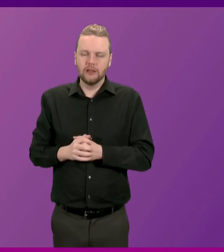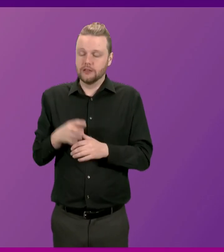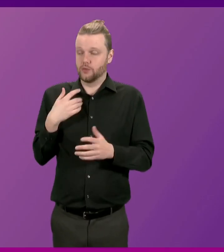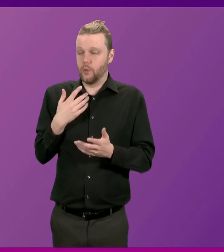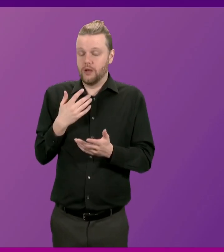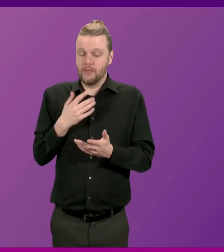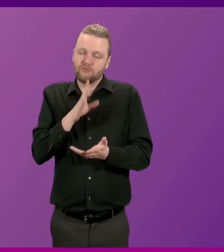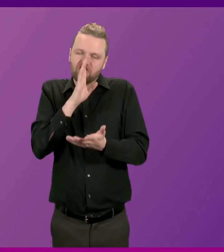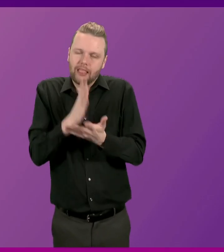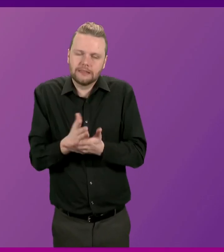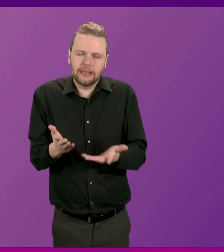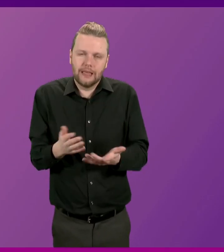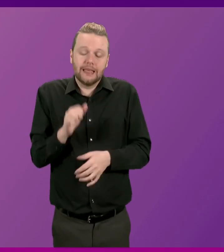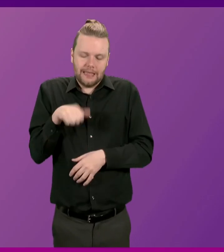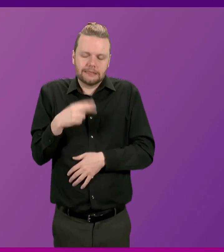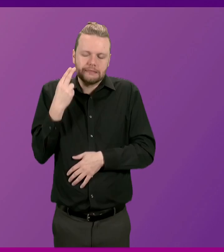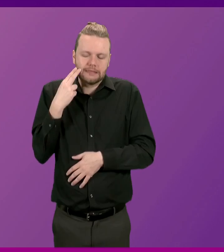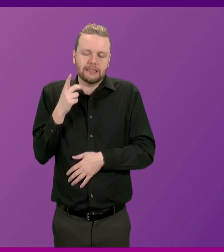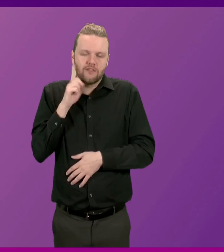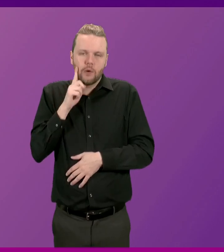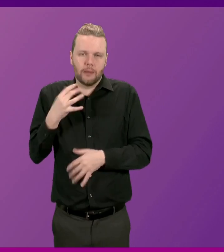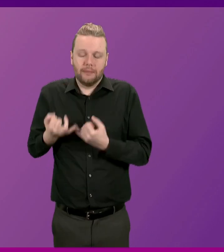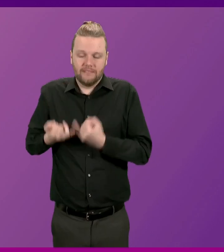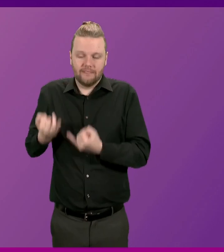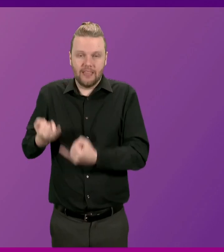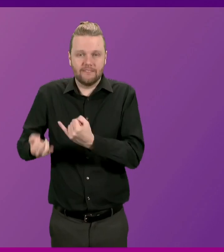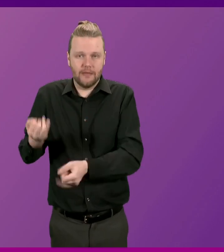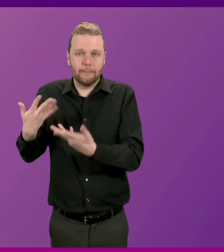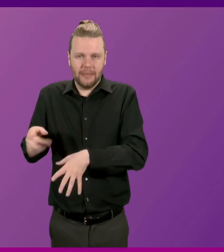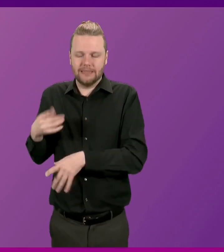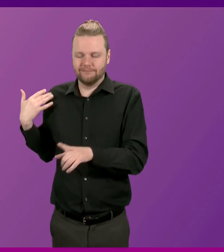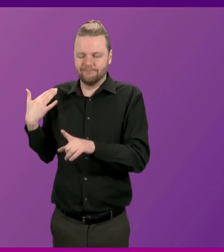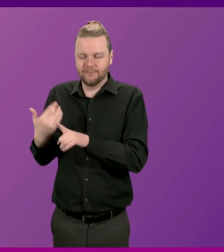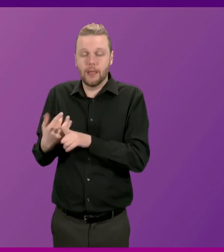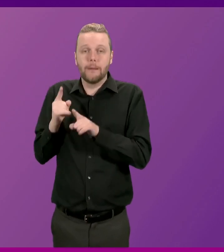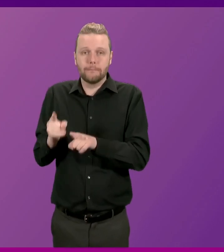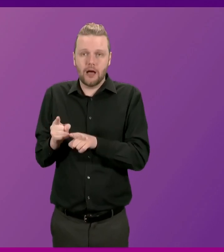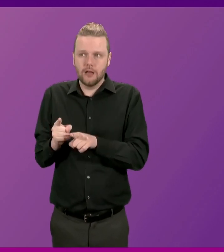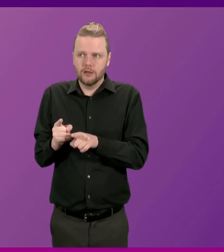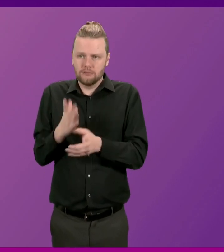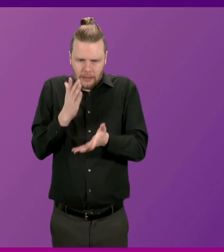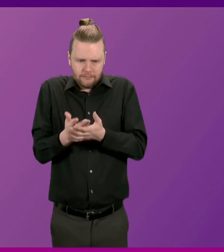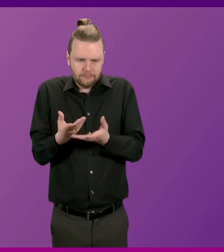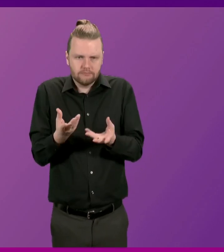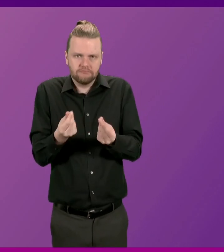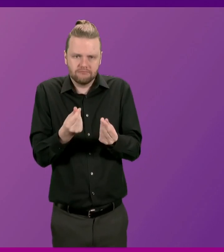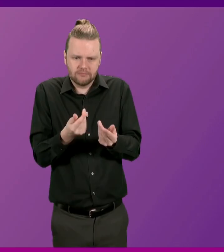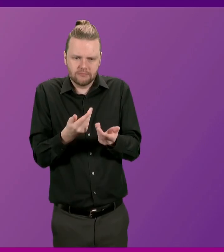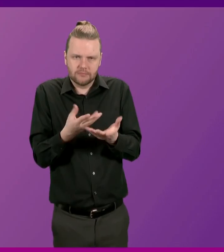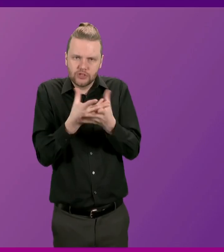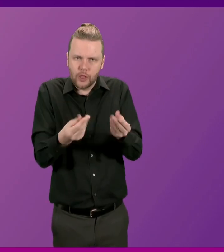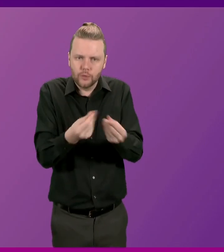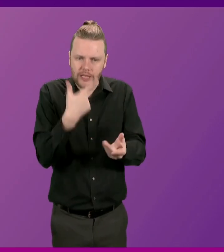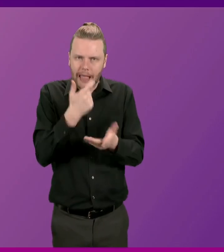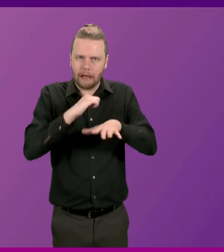realistic, yes, I think we are failing deaf women in lots of ways, but I think there are quite tangible solutions that could be put in place that would